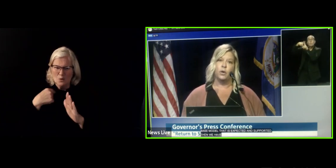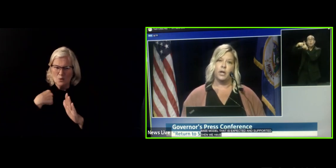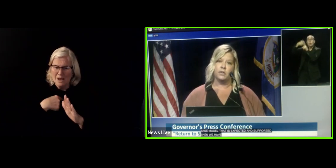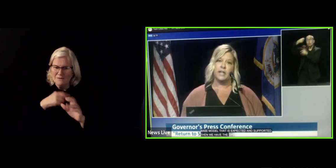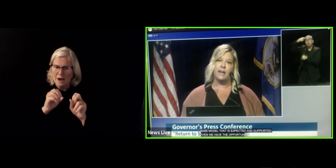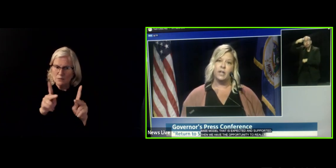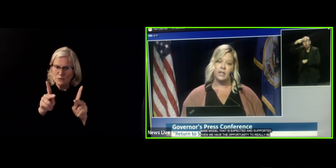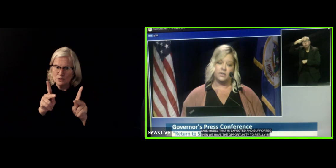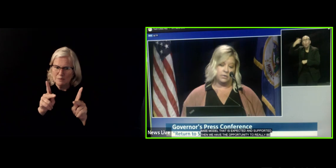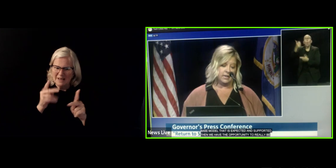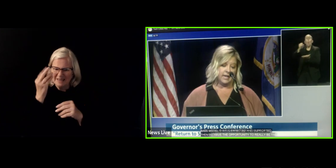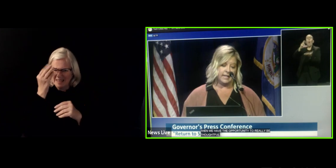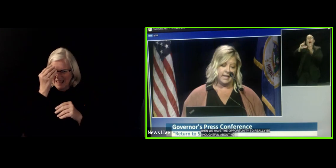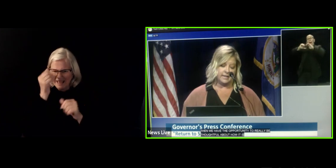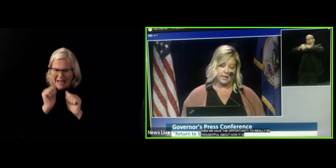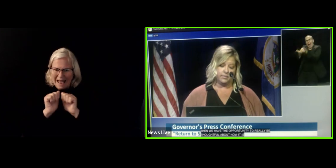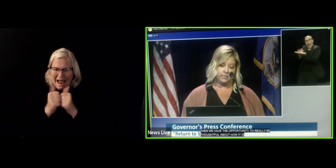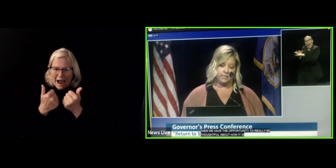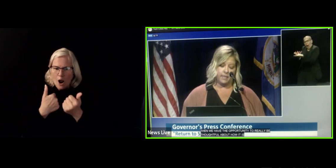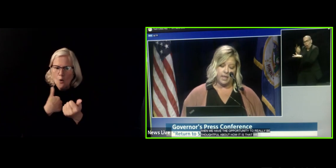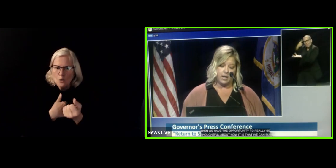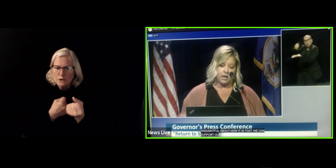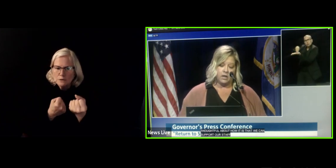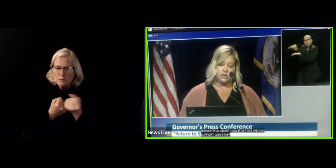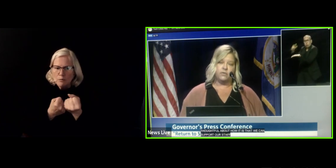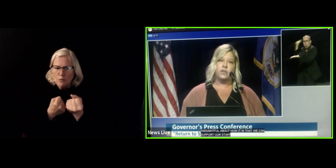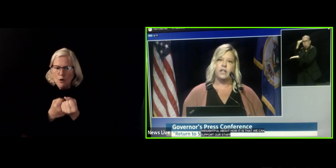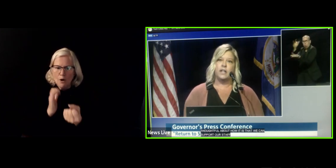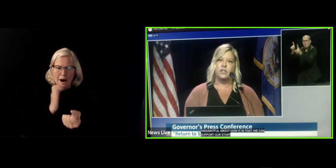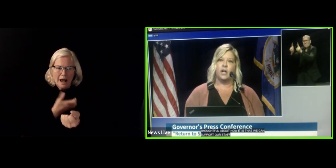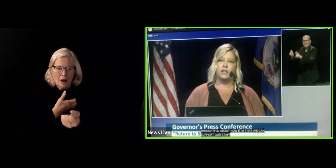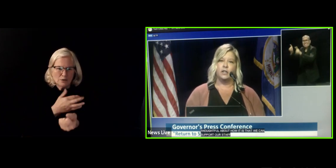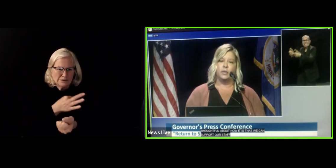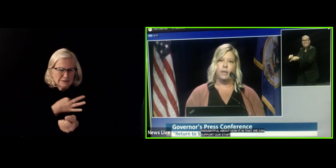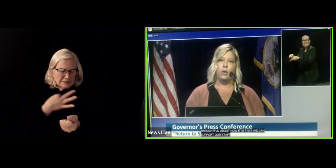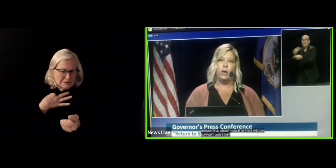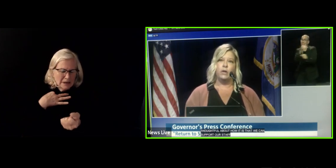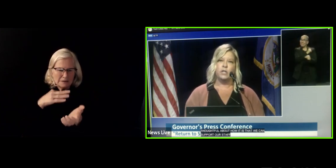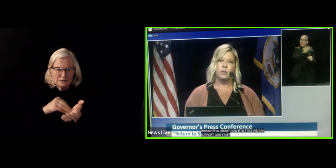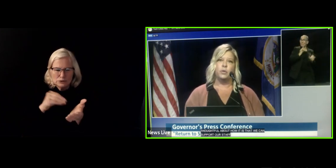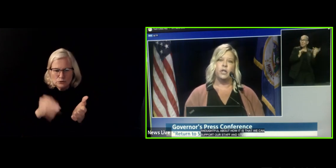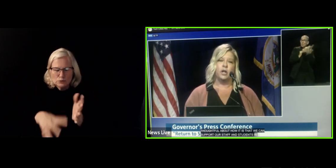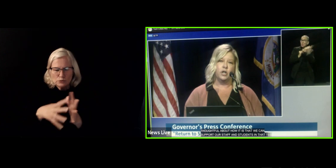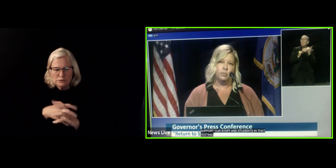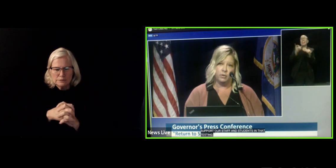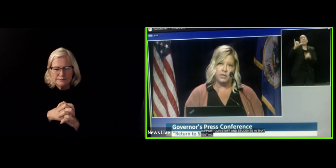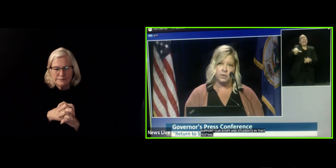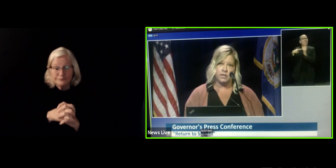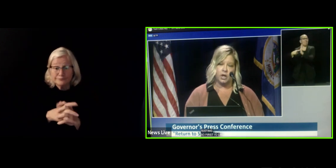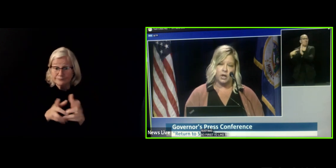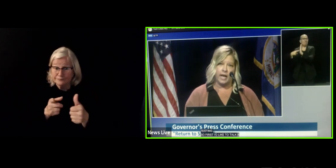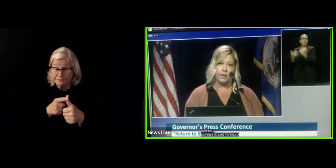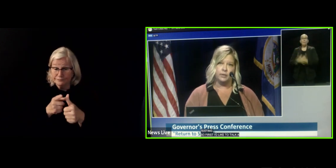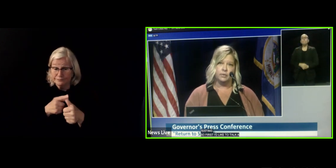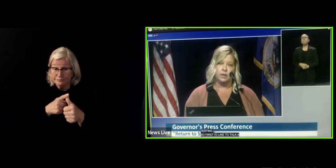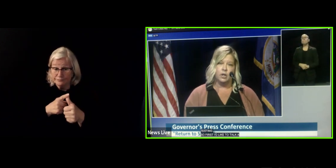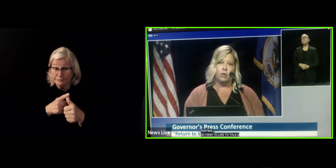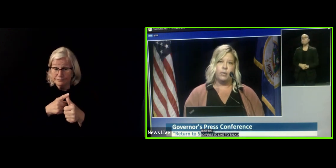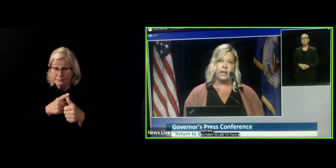support our staff and students in that testing. So first, I'd like to talk a little bit about where it is we're putting our human resources and our